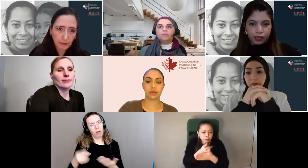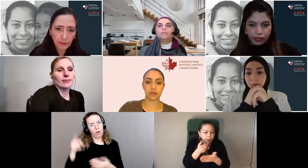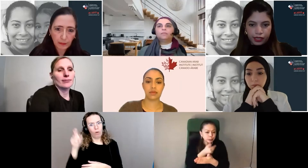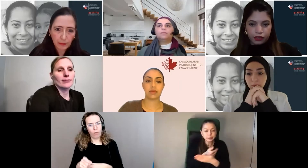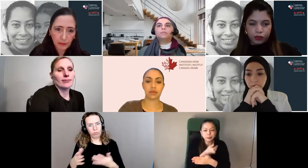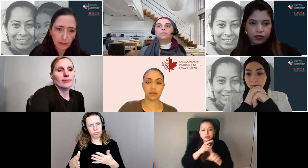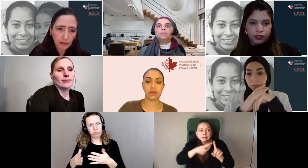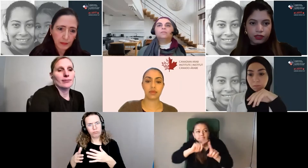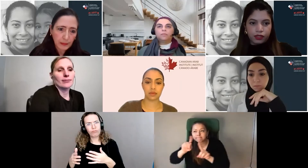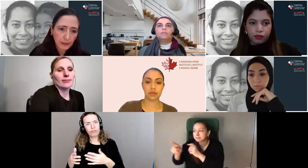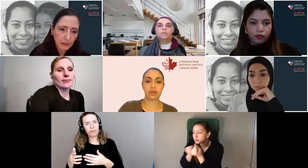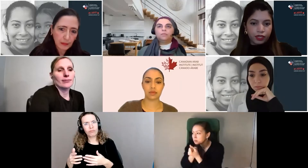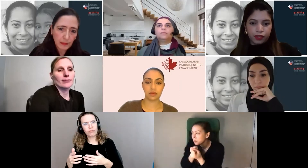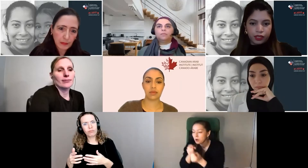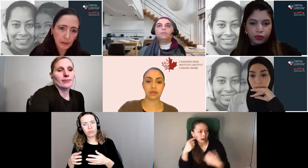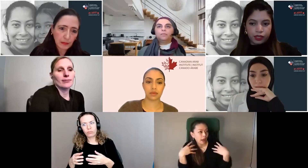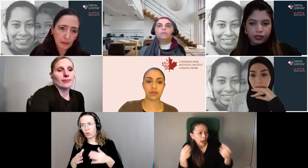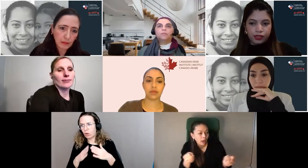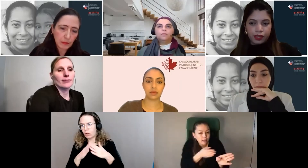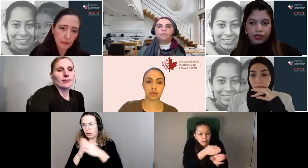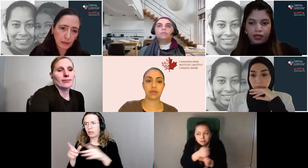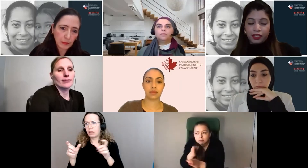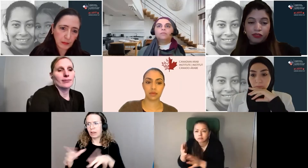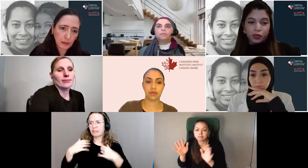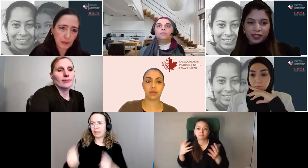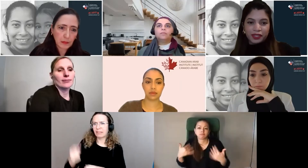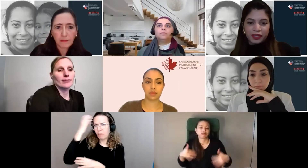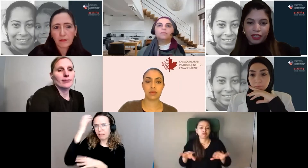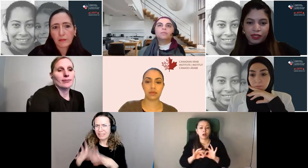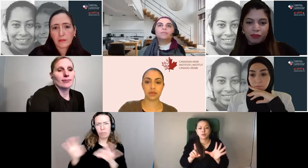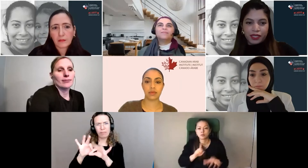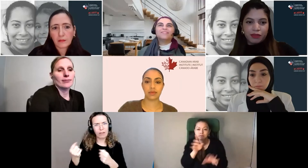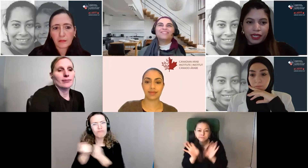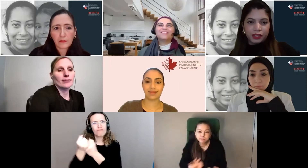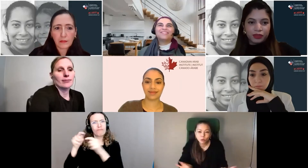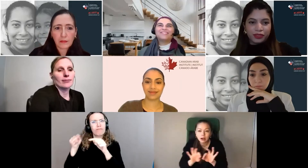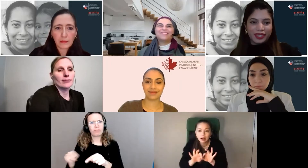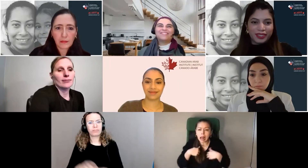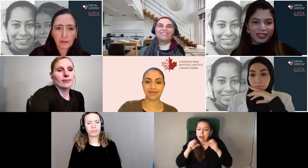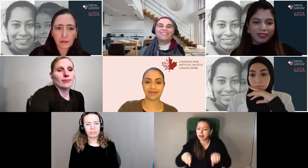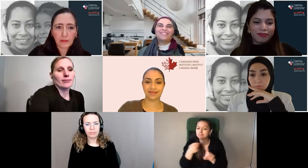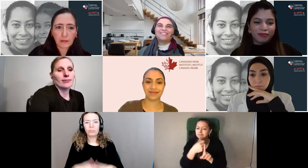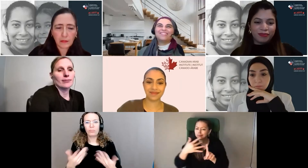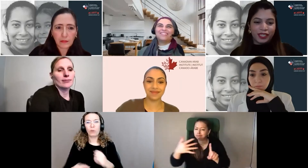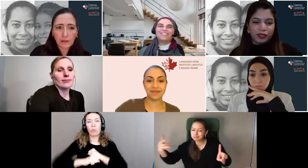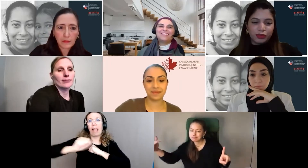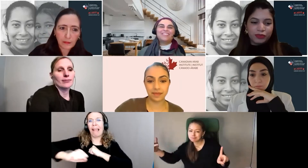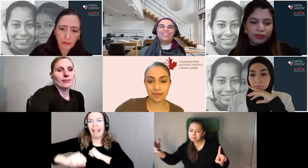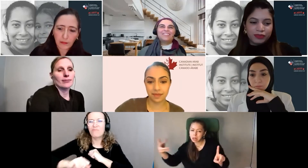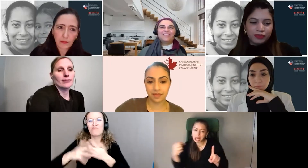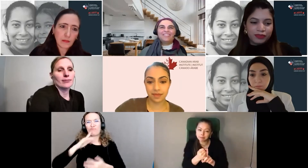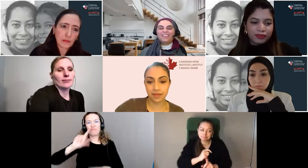in mental health, which is very, very important. I have more to say on that, but I'll pass it back to you for now, Rania. Thank